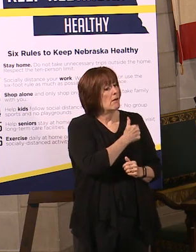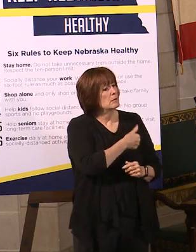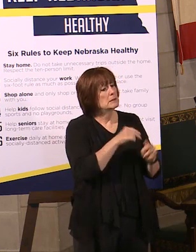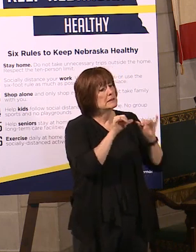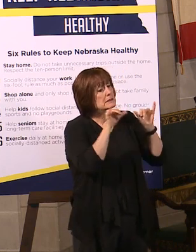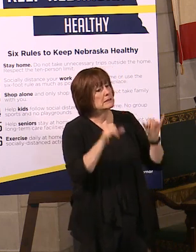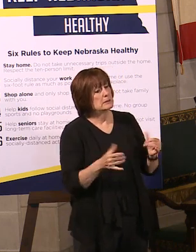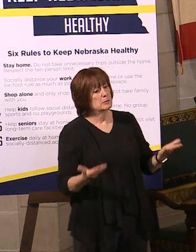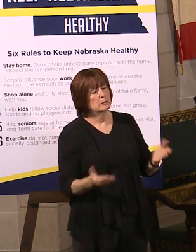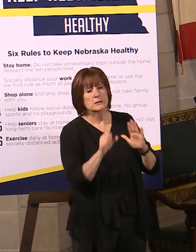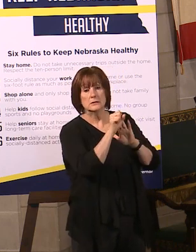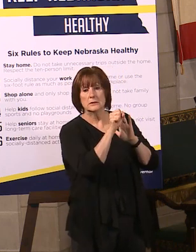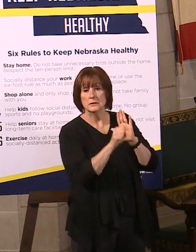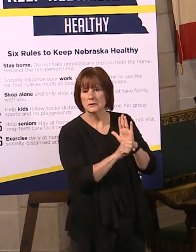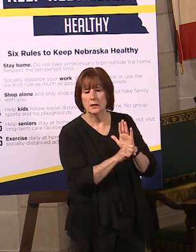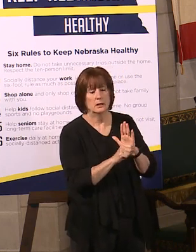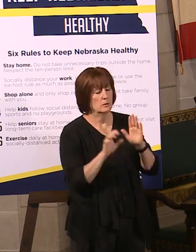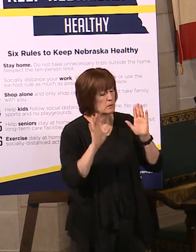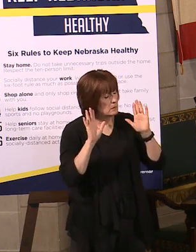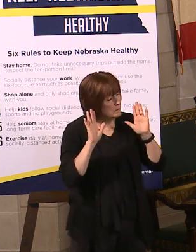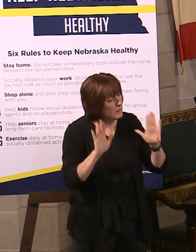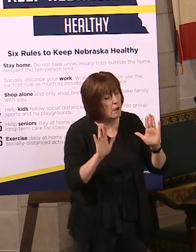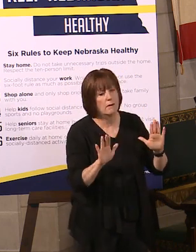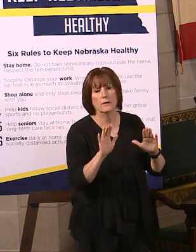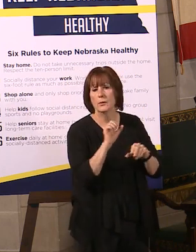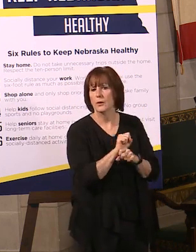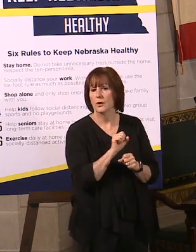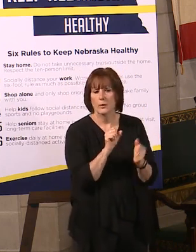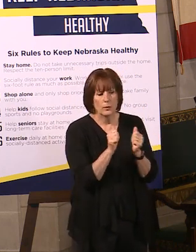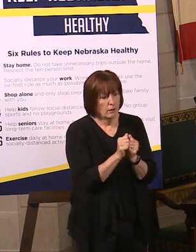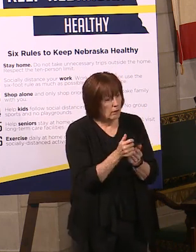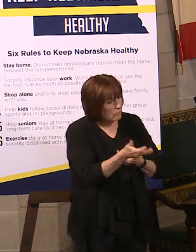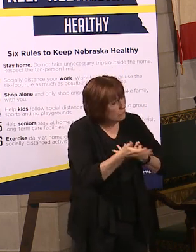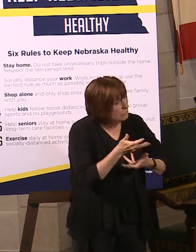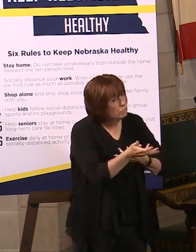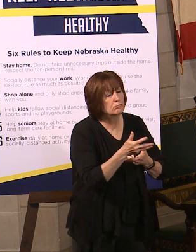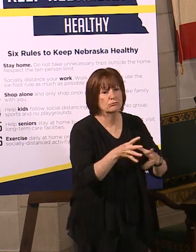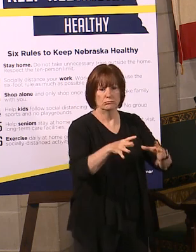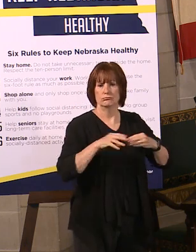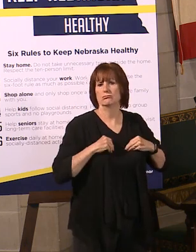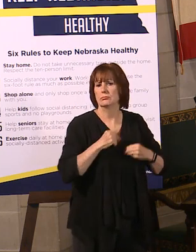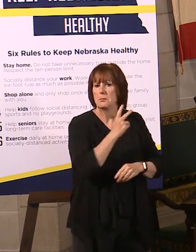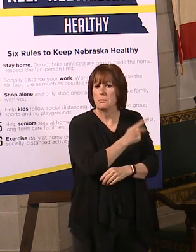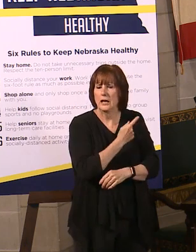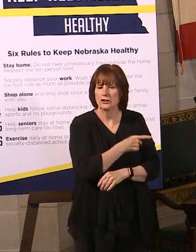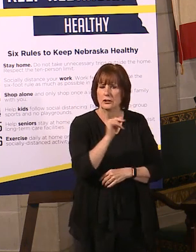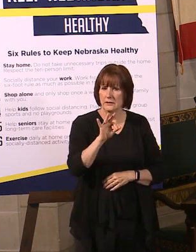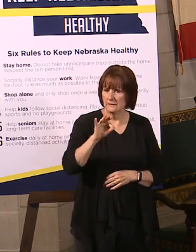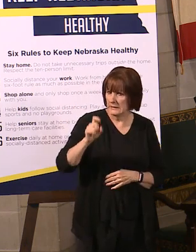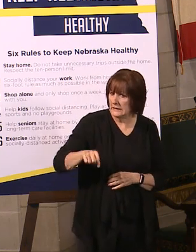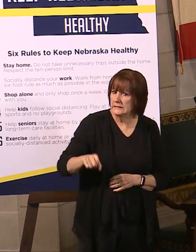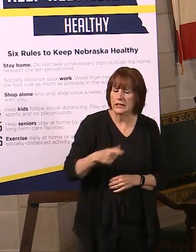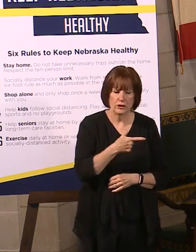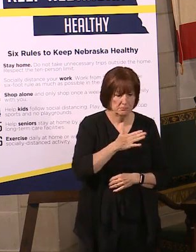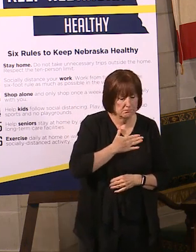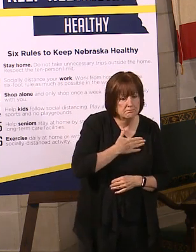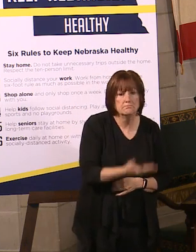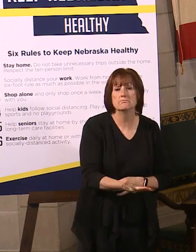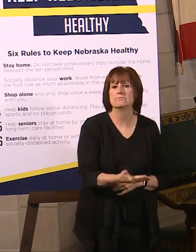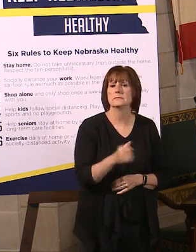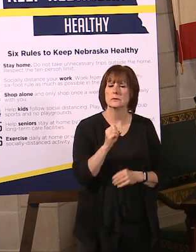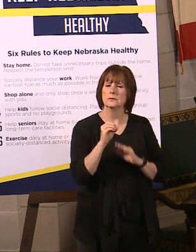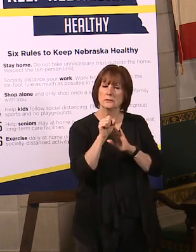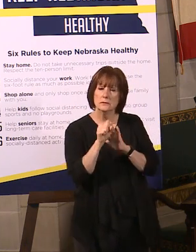in the state has been great to work with. They have all been willing to take patients if we need them to. So working together, the state